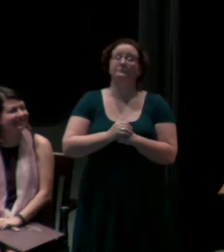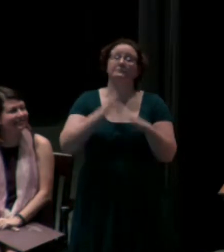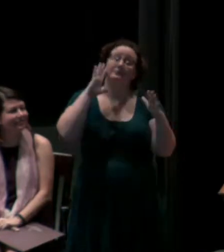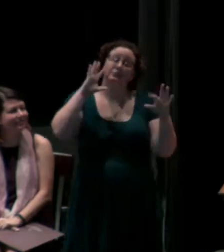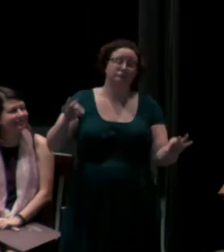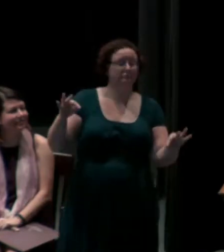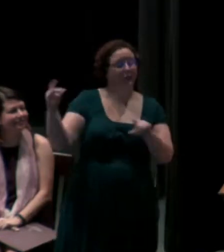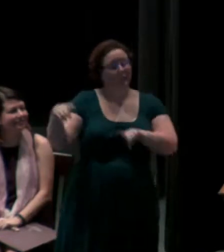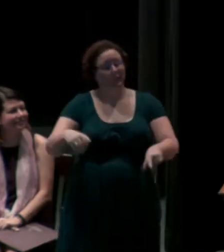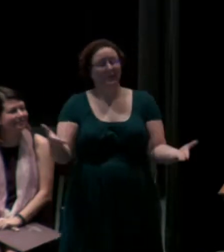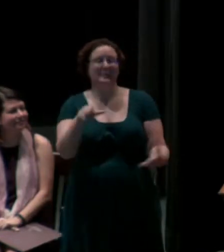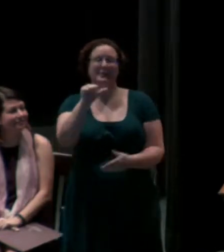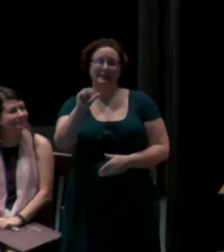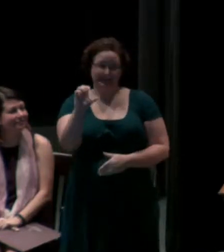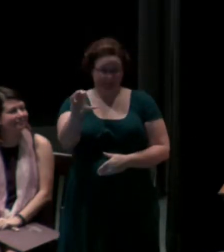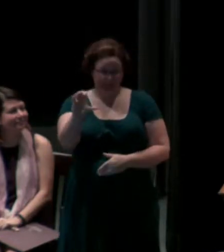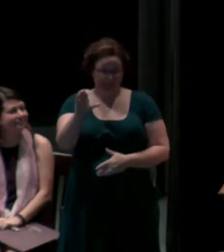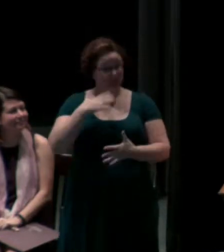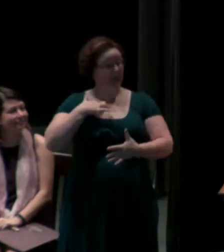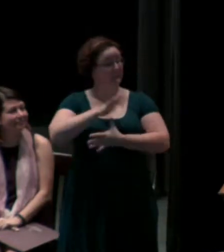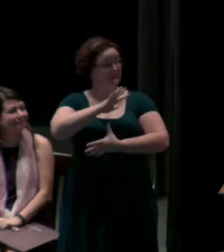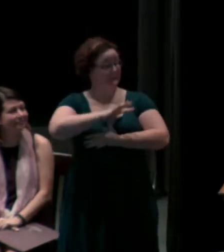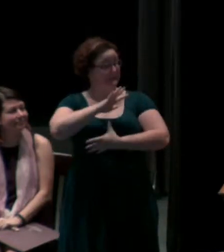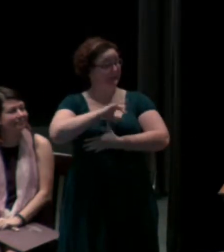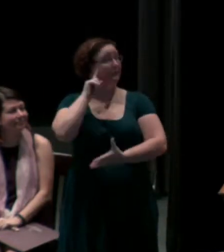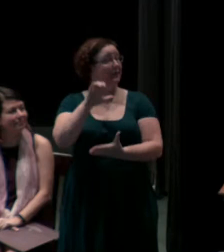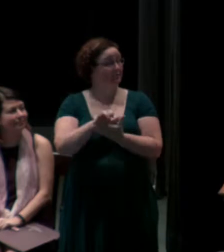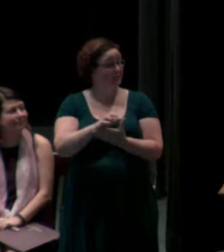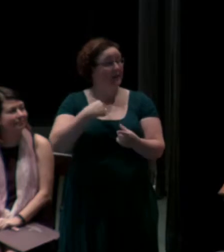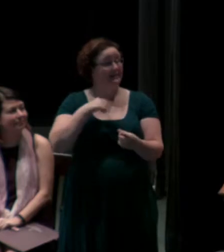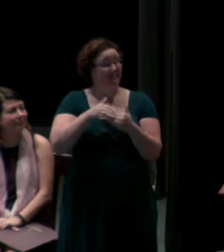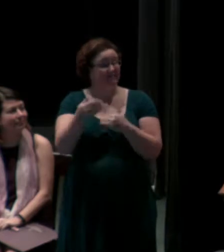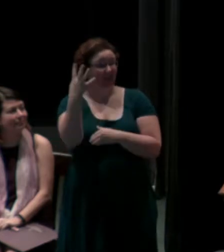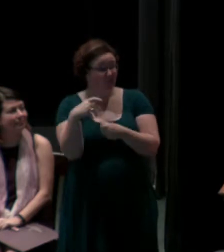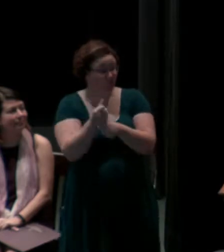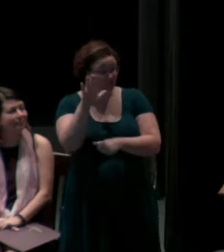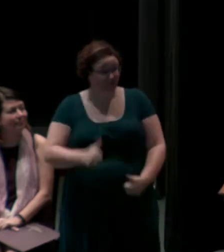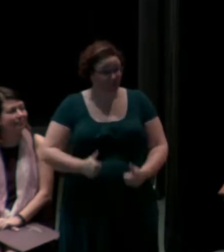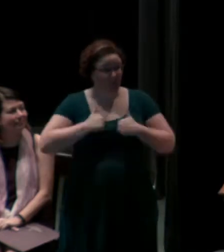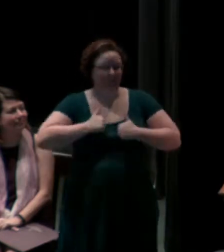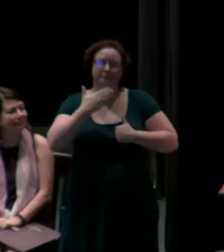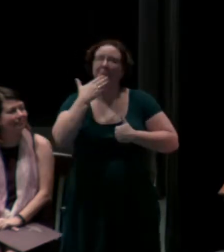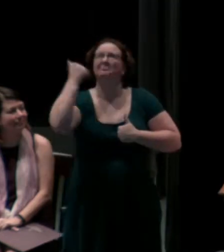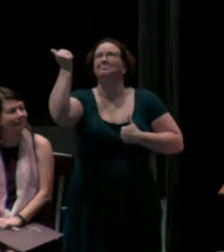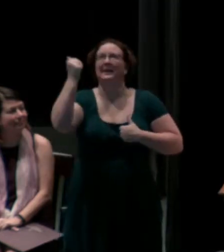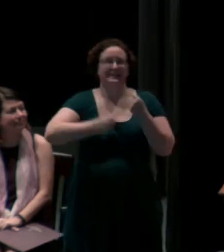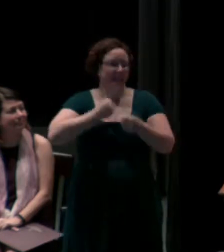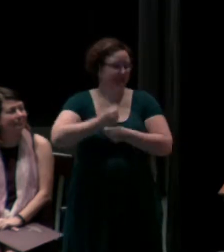here at Agnes Scott College. As a senior, you can believe me when I say these next 4 years of your life will be some of the best years. You will leave